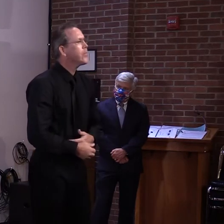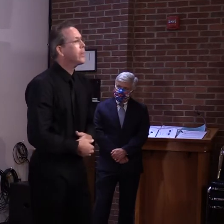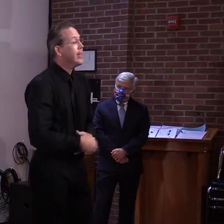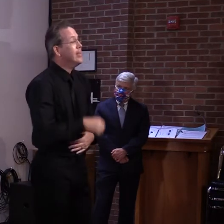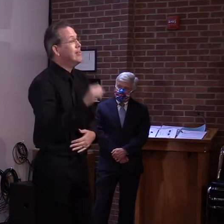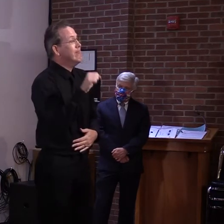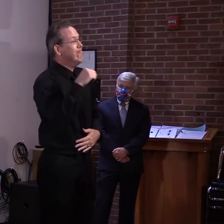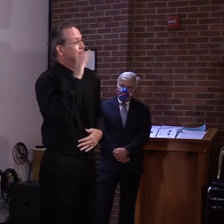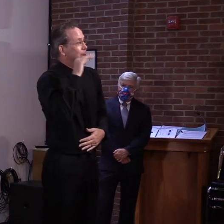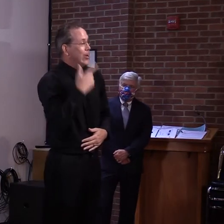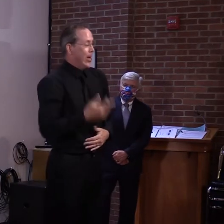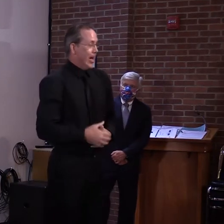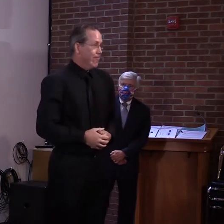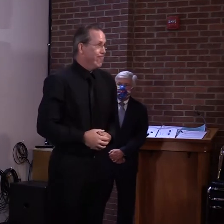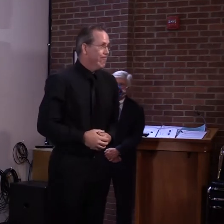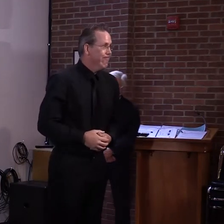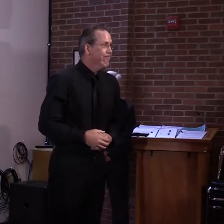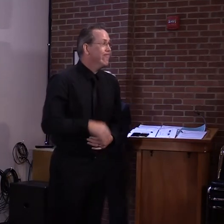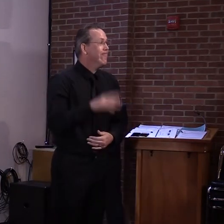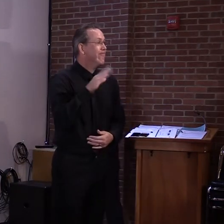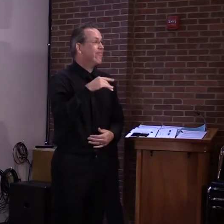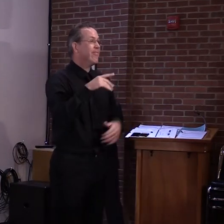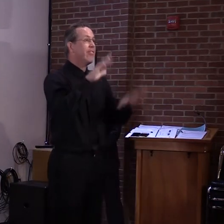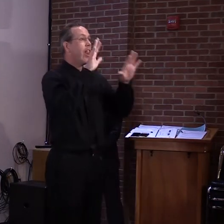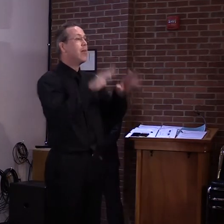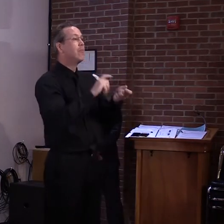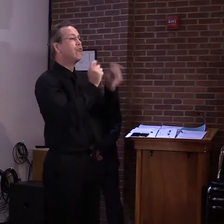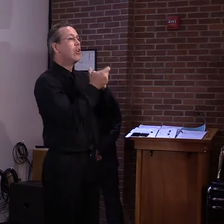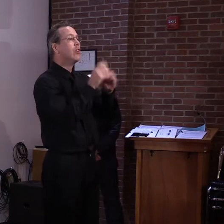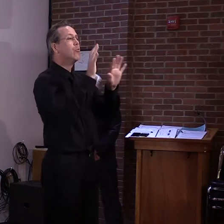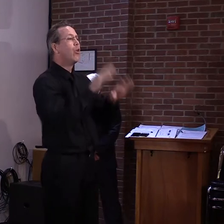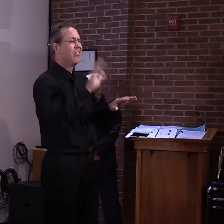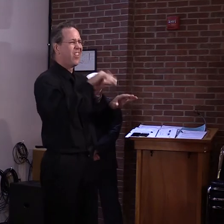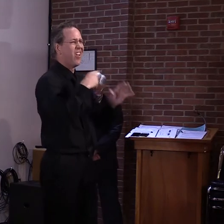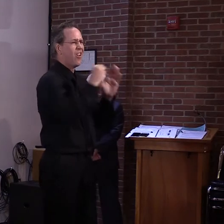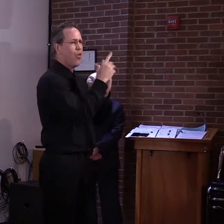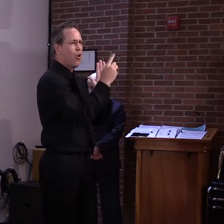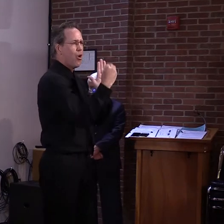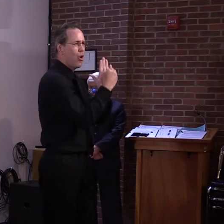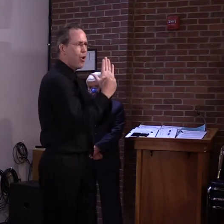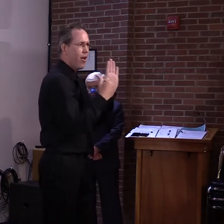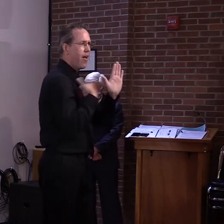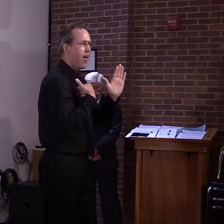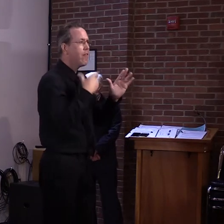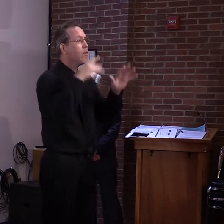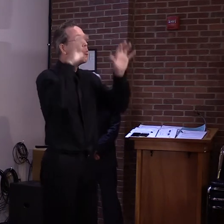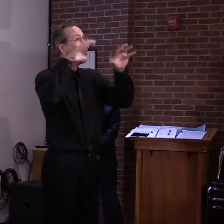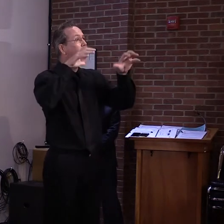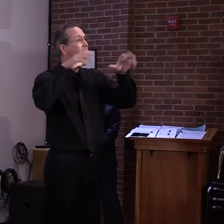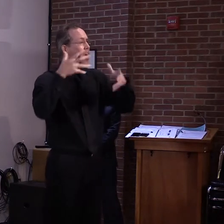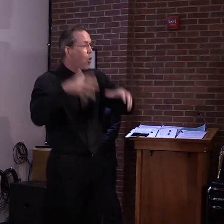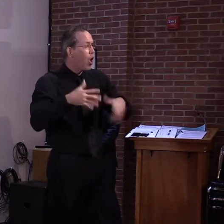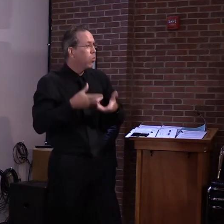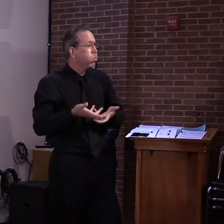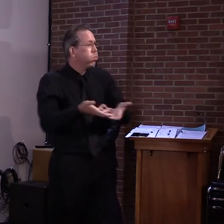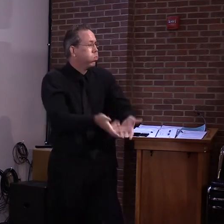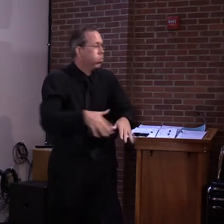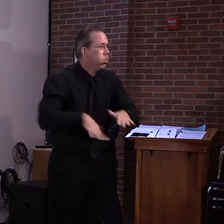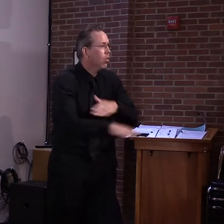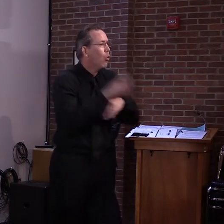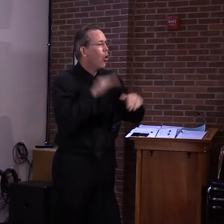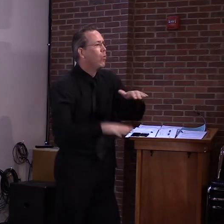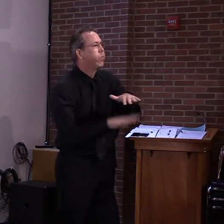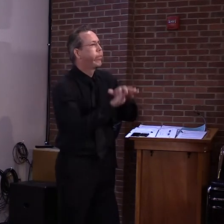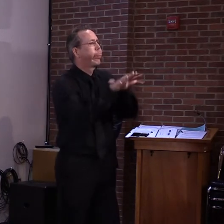the sewer systems in our state. So we want to continue to do whatever we